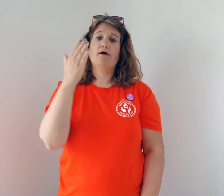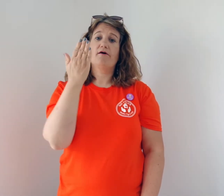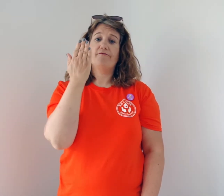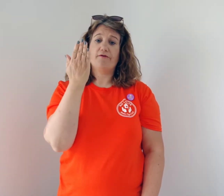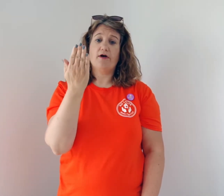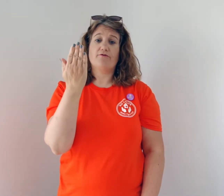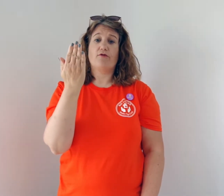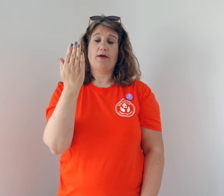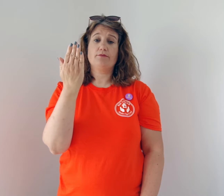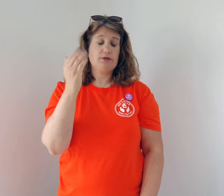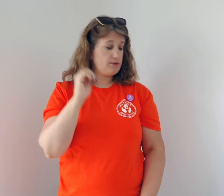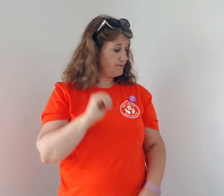125 grams